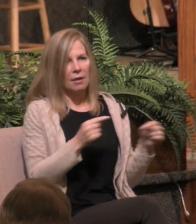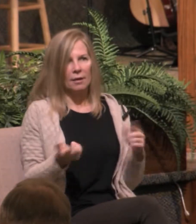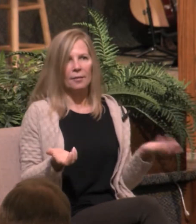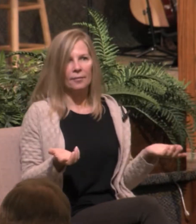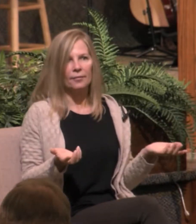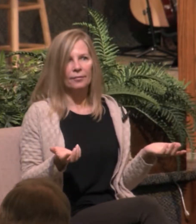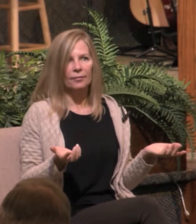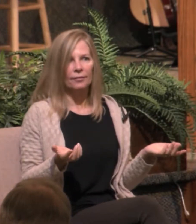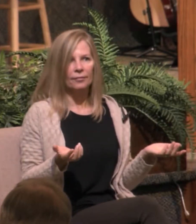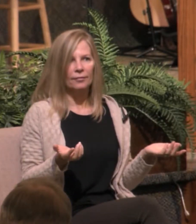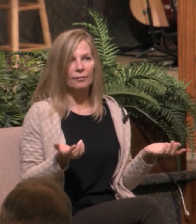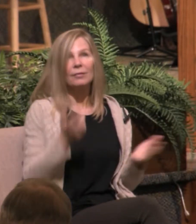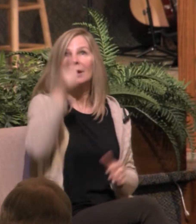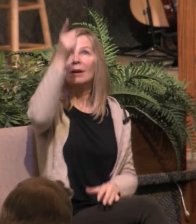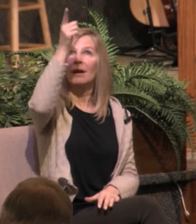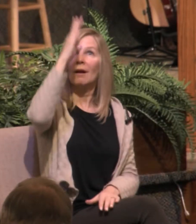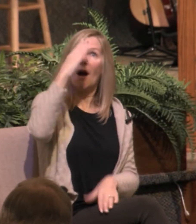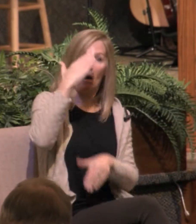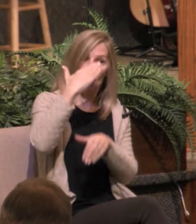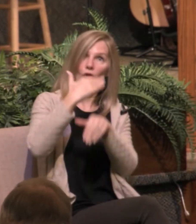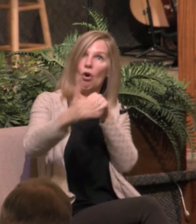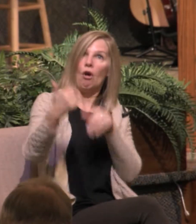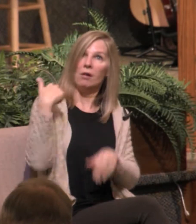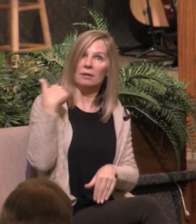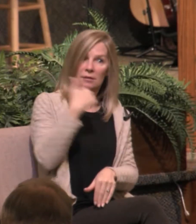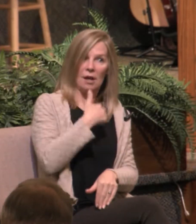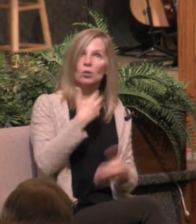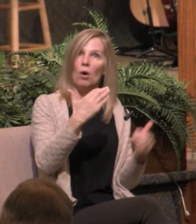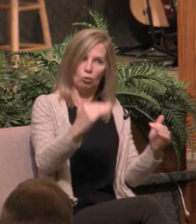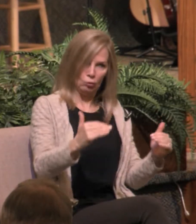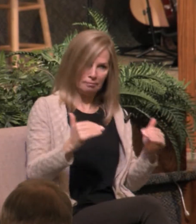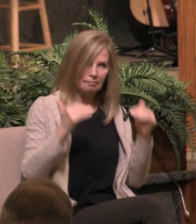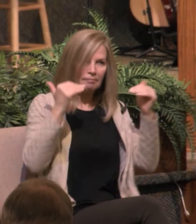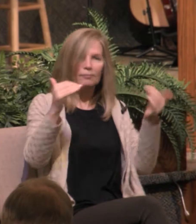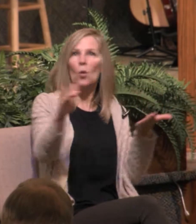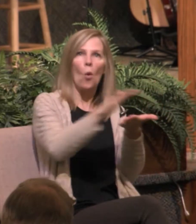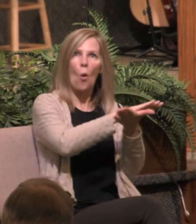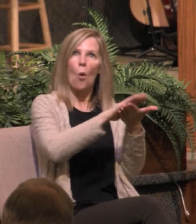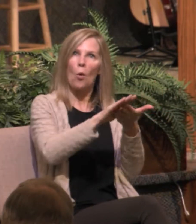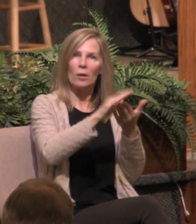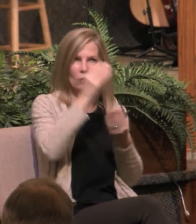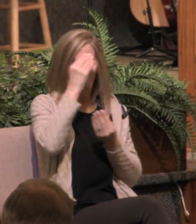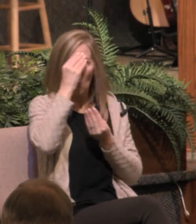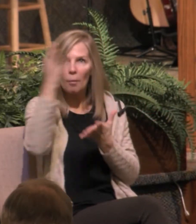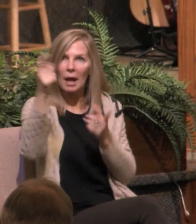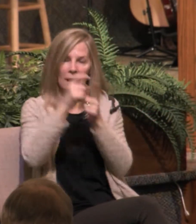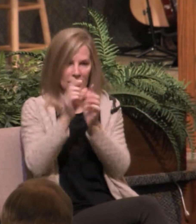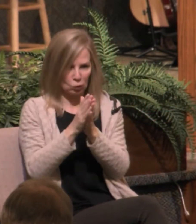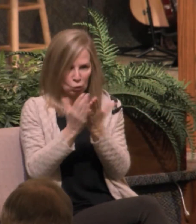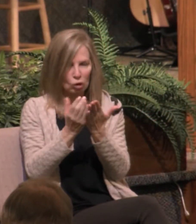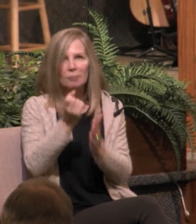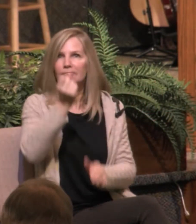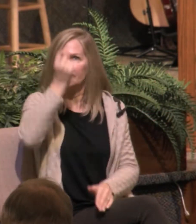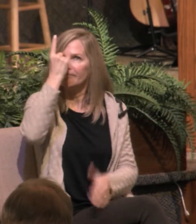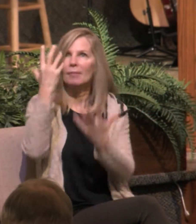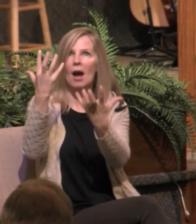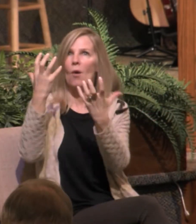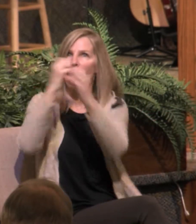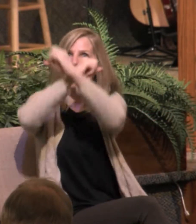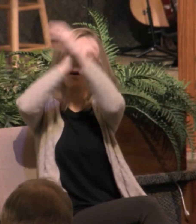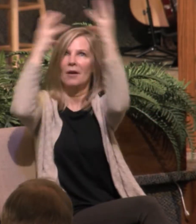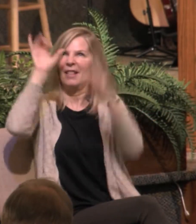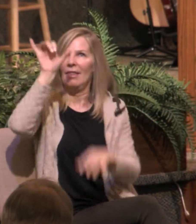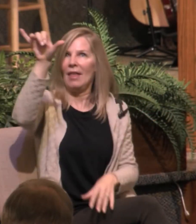God calls us to holiness. We understand that. He calls us to obey His Word. We understand that, and yet daily we stumble and